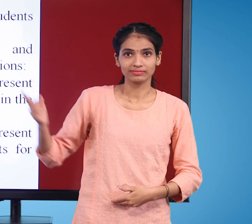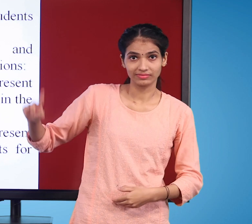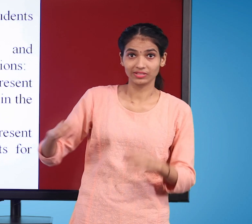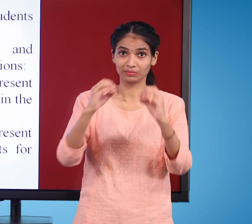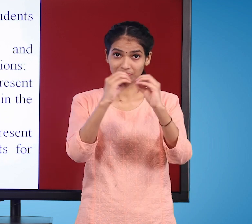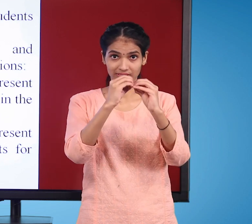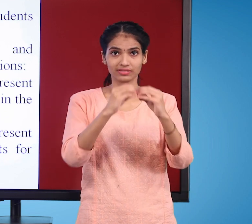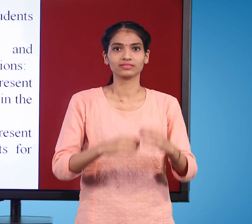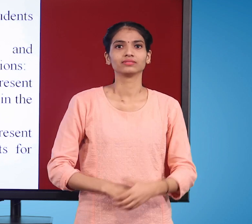B.